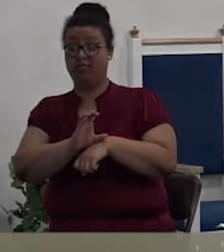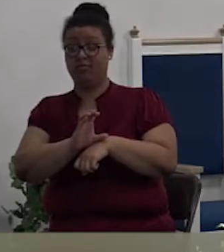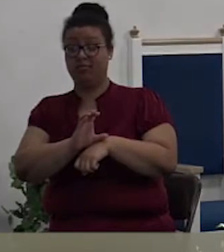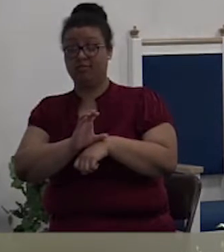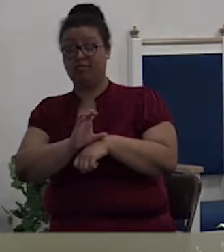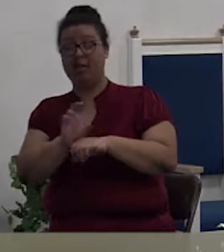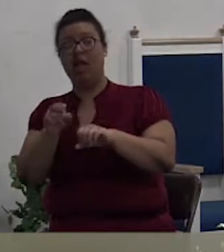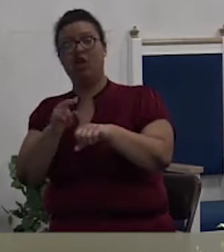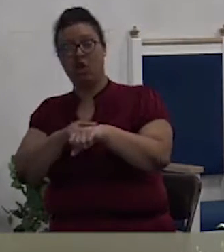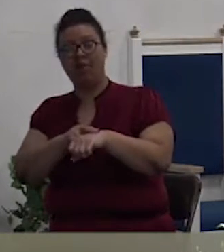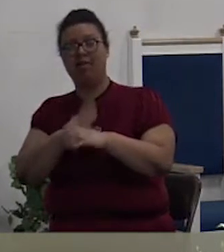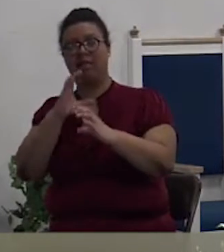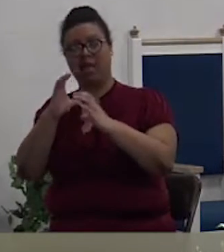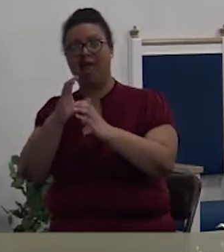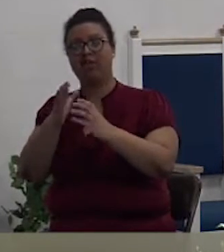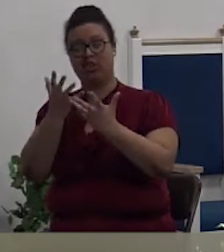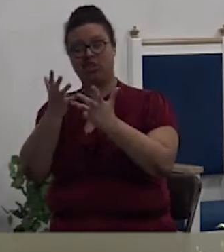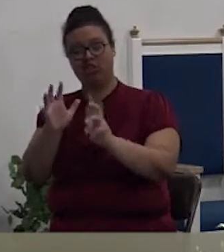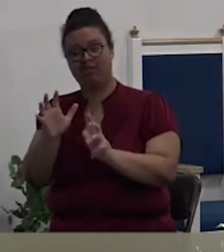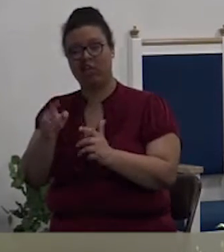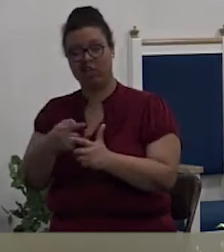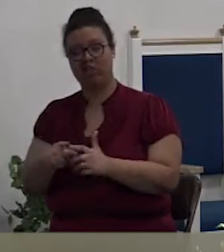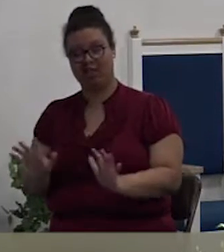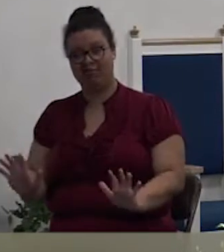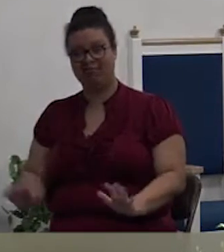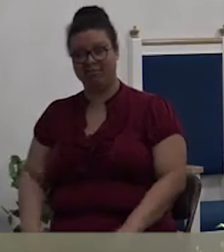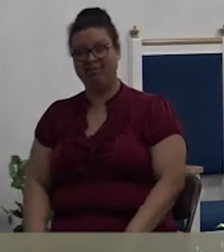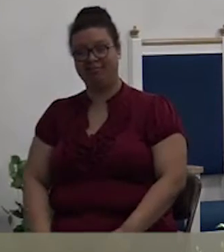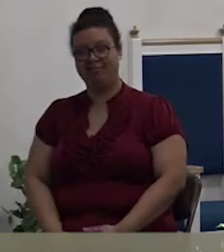Usually that stops the conversation.